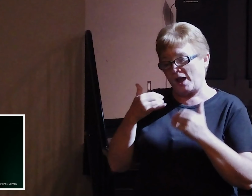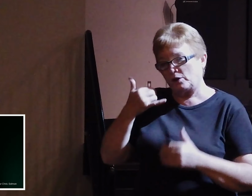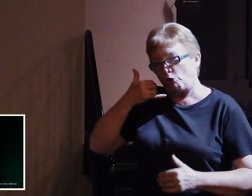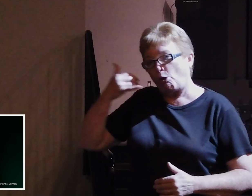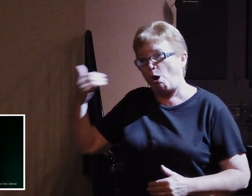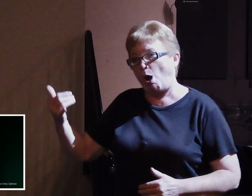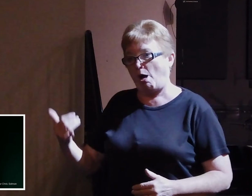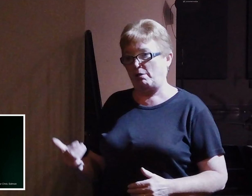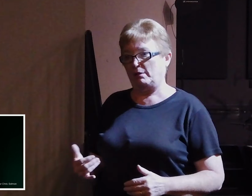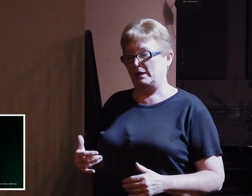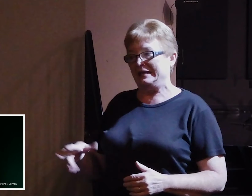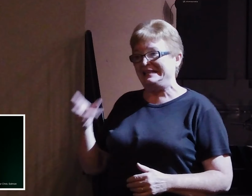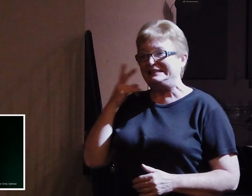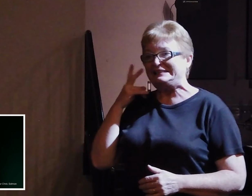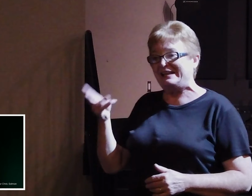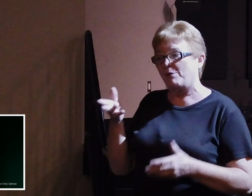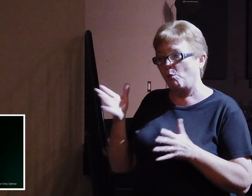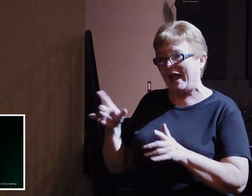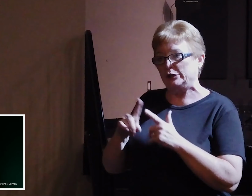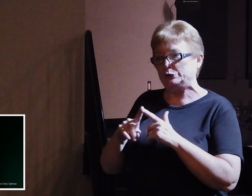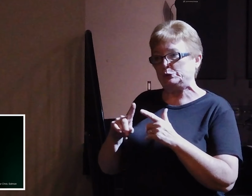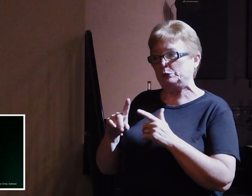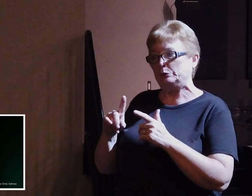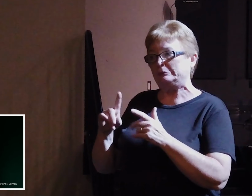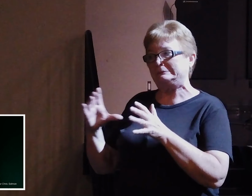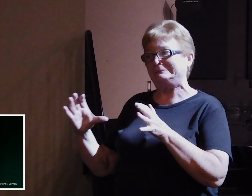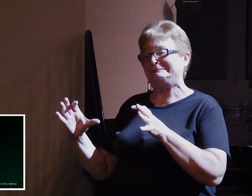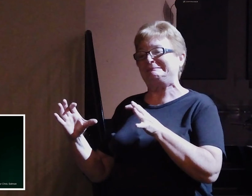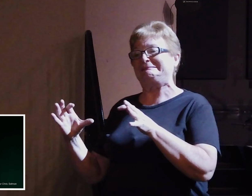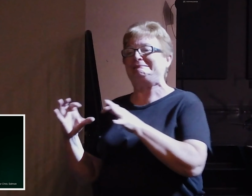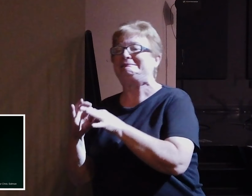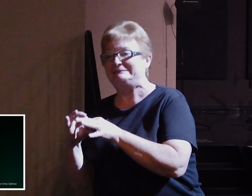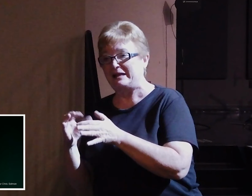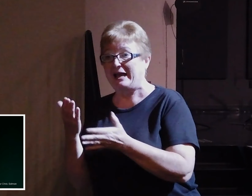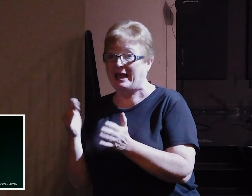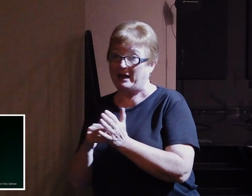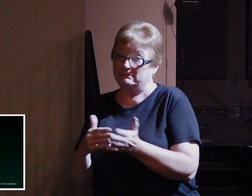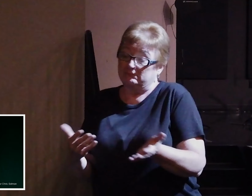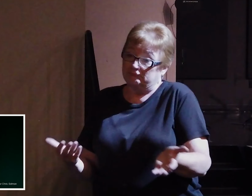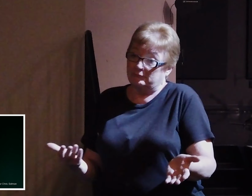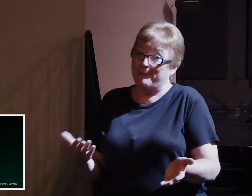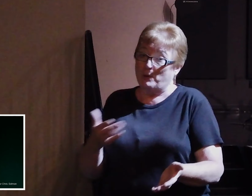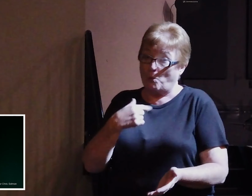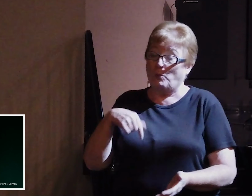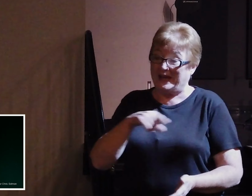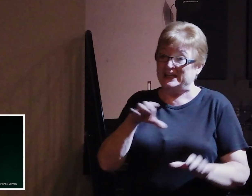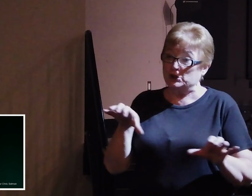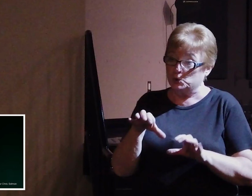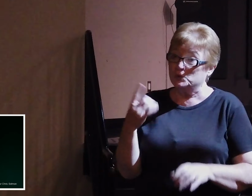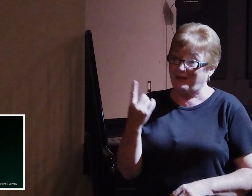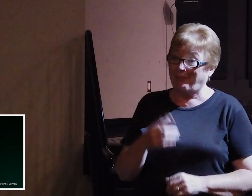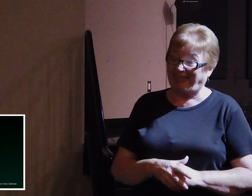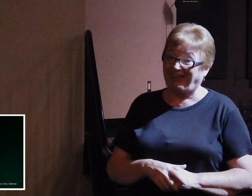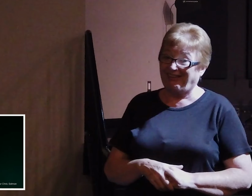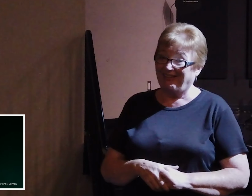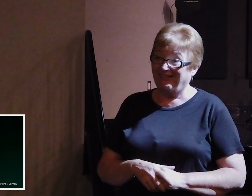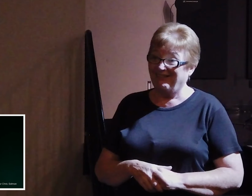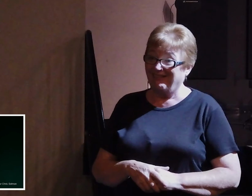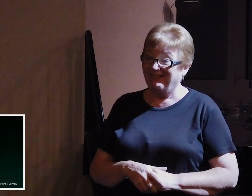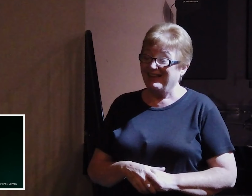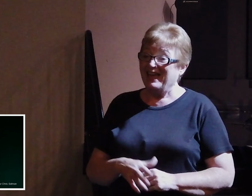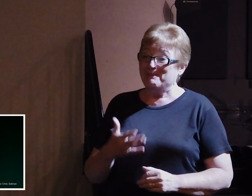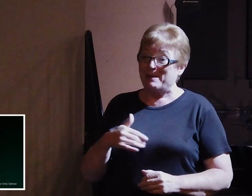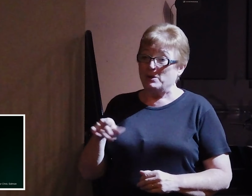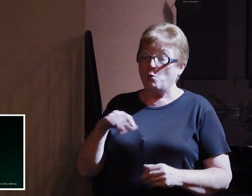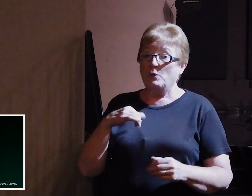see if there's a way to restore things. See if maybe they're feeling a little bit regretful of things they've said. Maybe you got